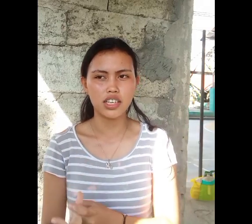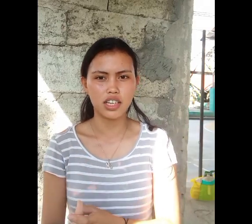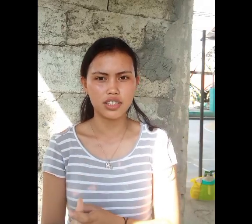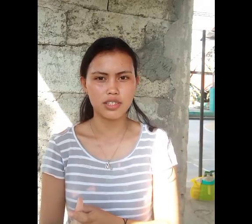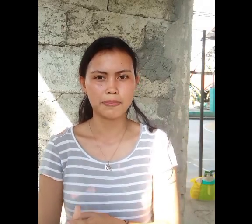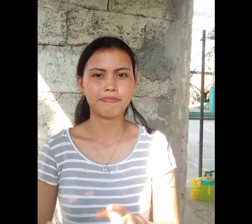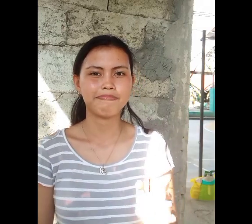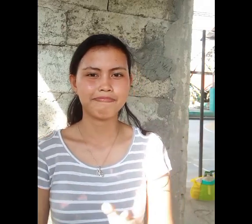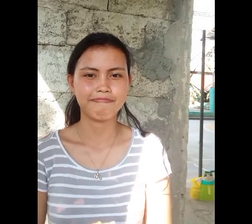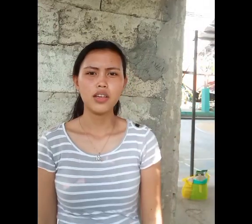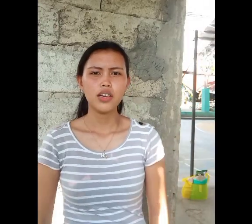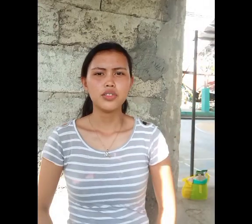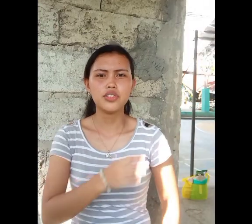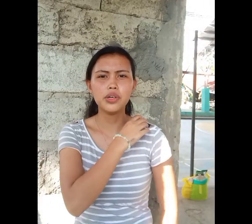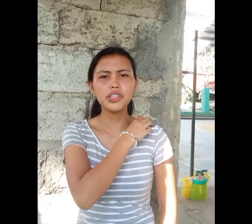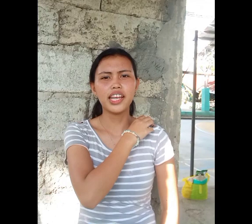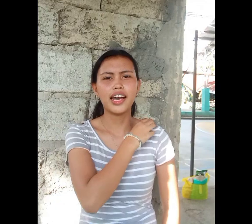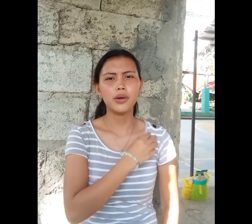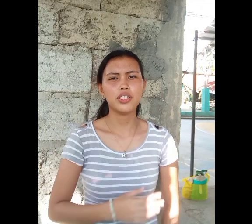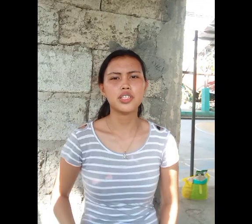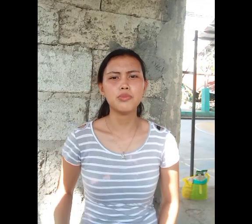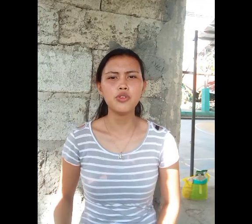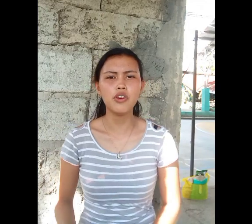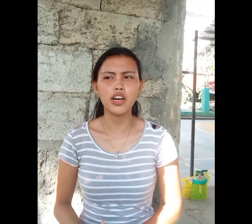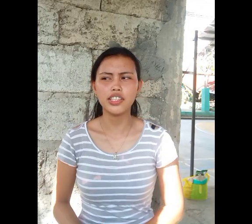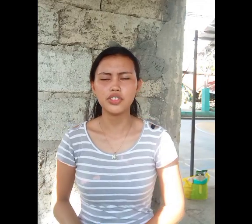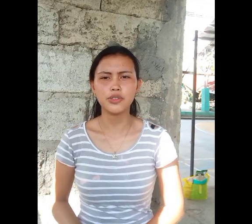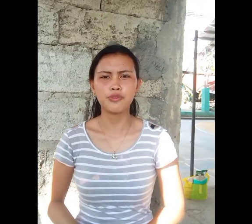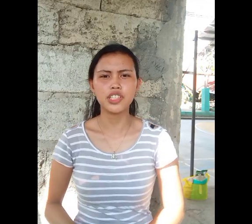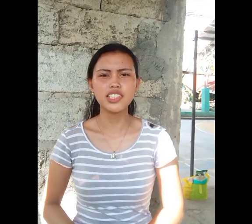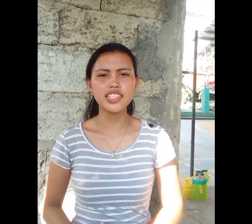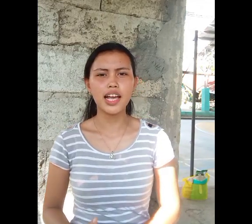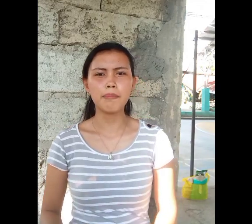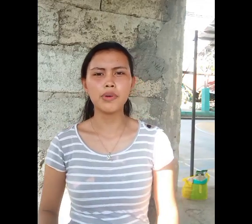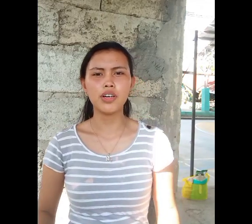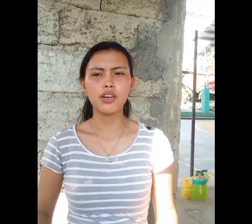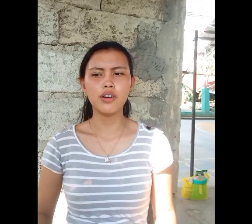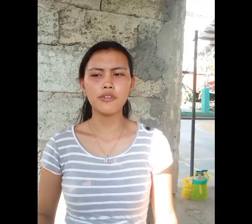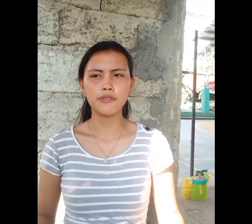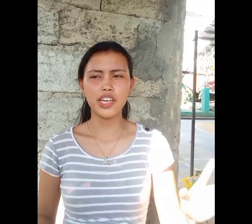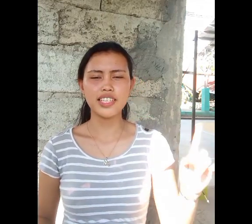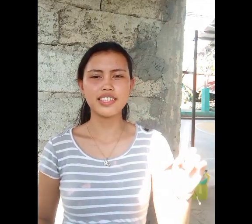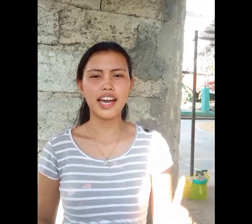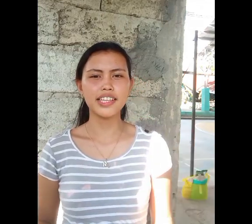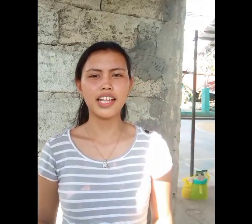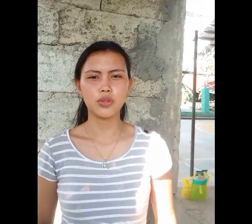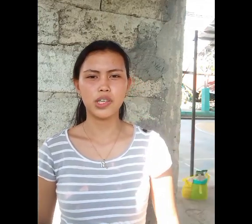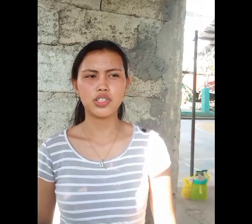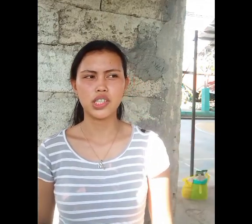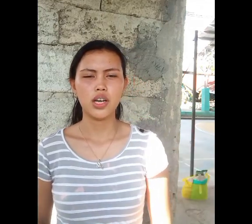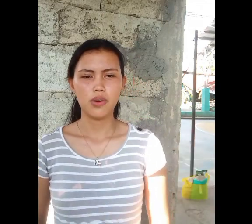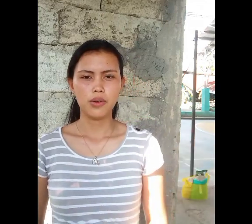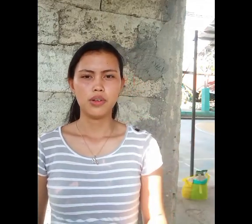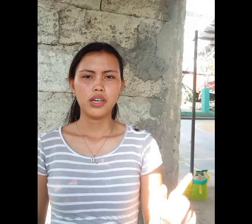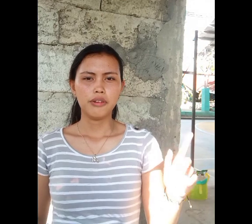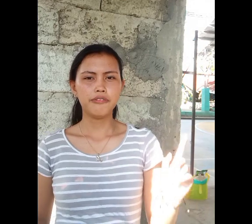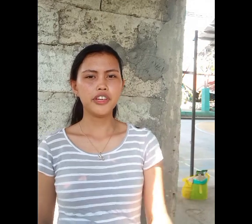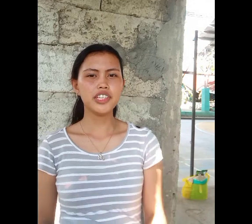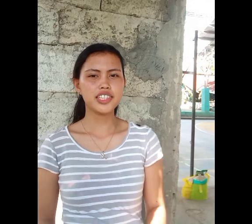signals. So now let's move on to the first example of a sign language. First